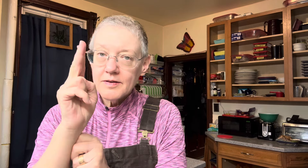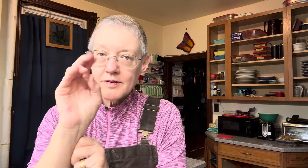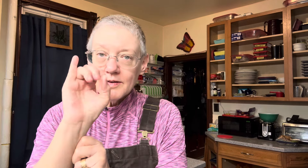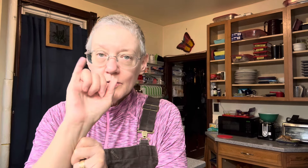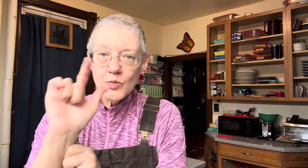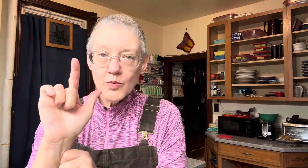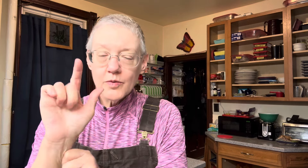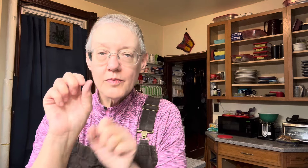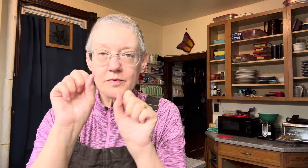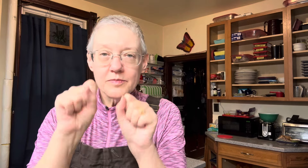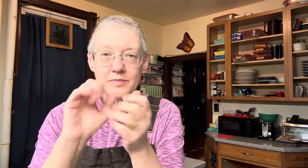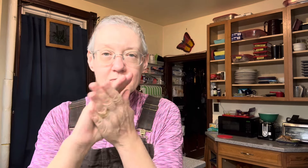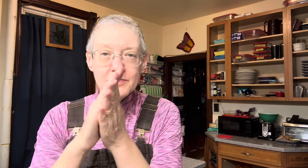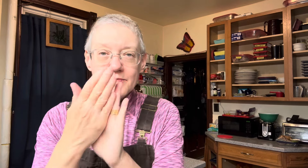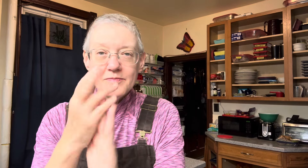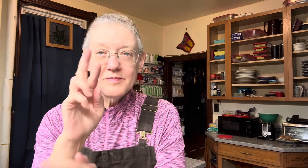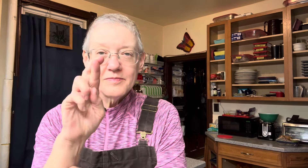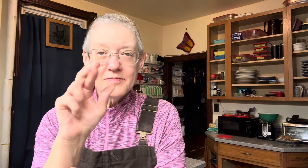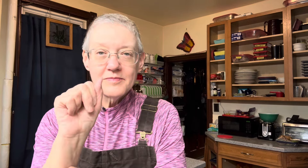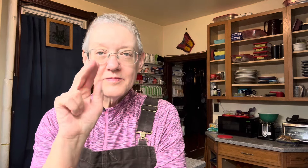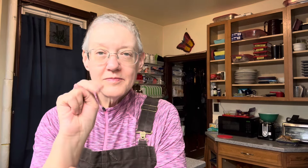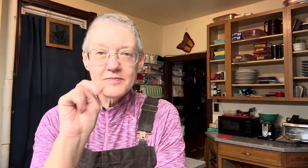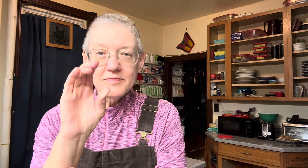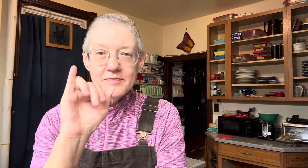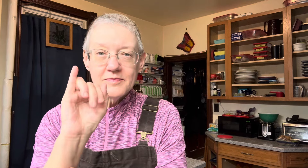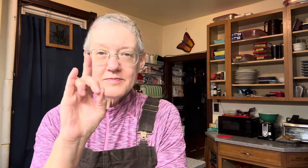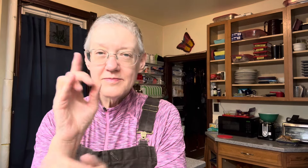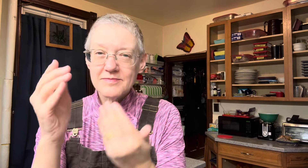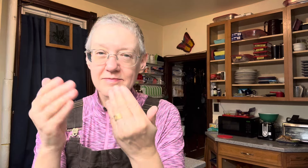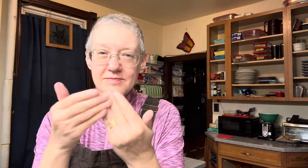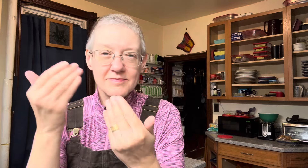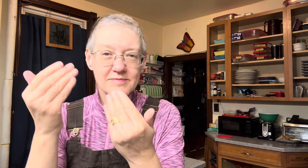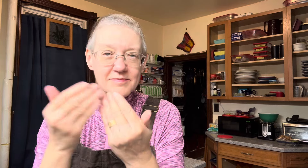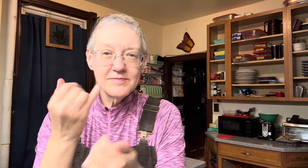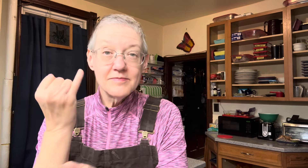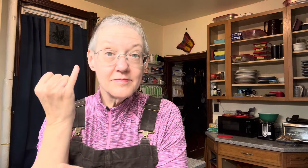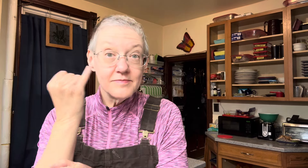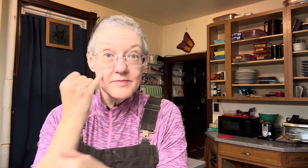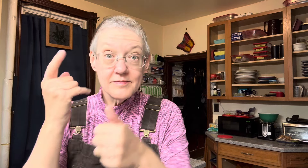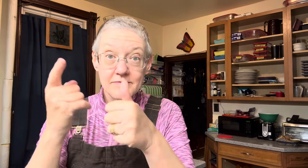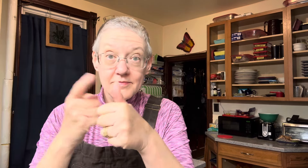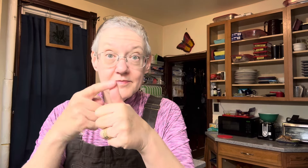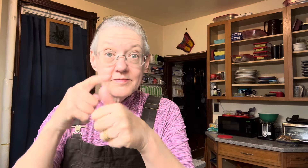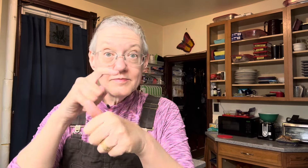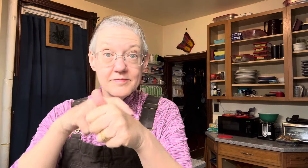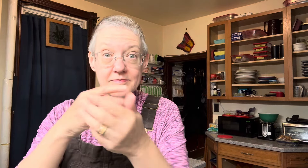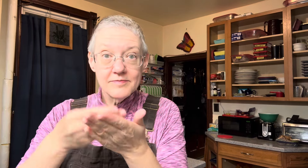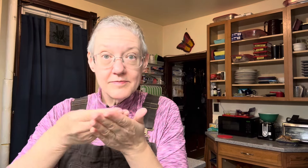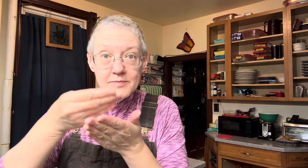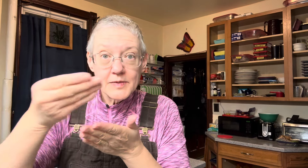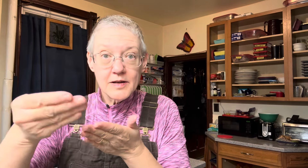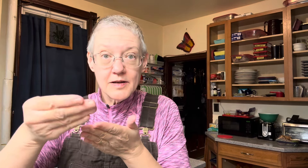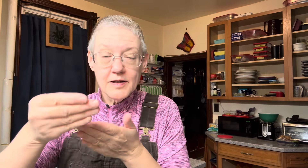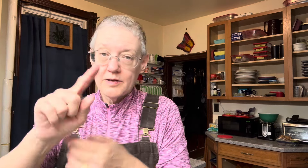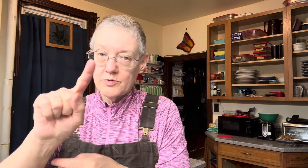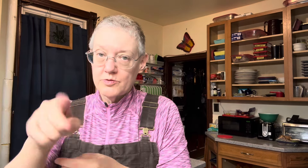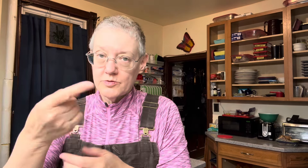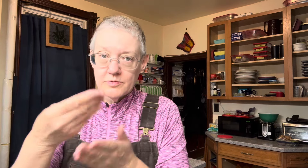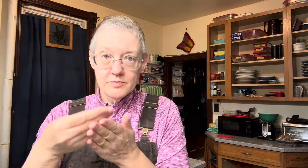chia seeds are high in oil, and they can become rancid. So if you're buying them for the first time somewhere